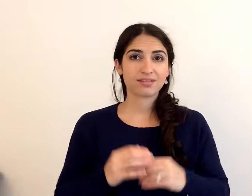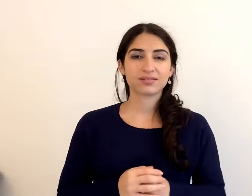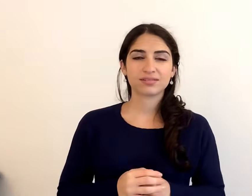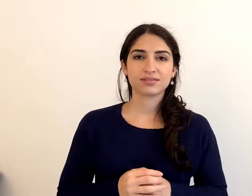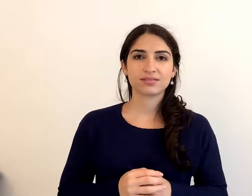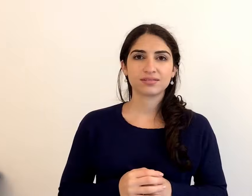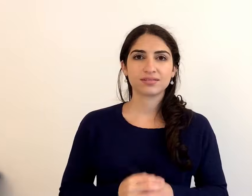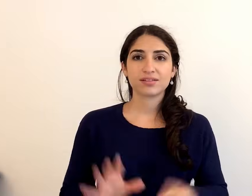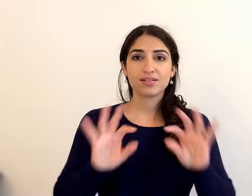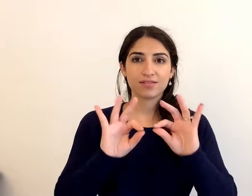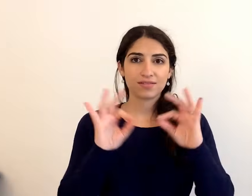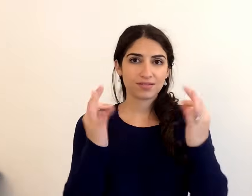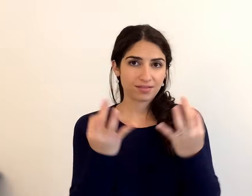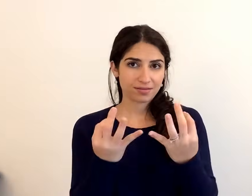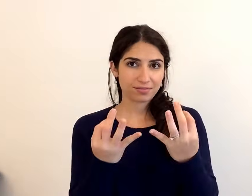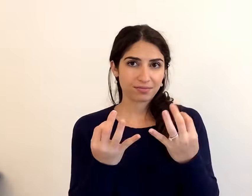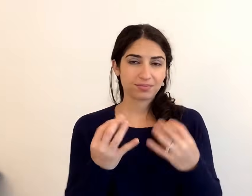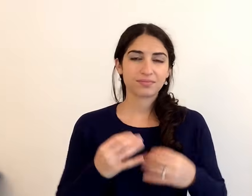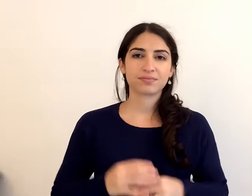Class, family.